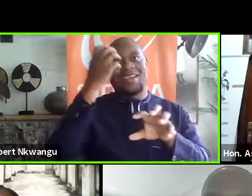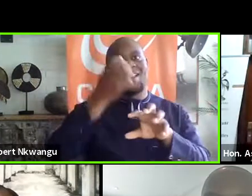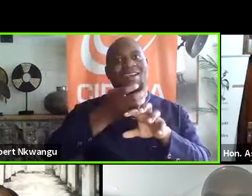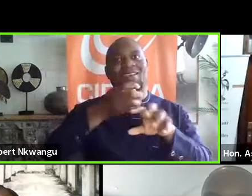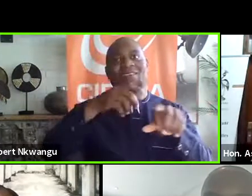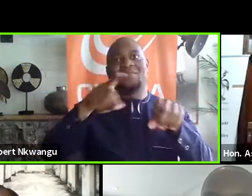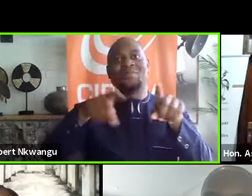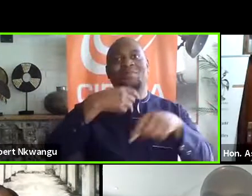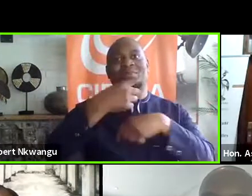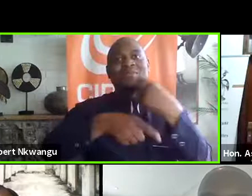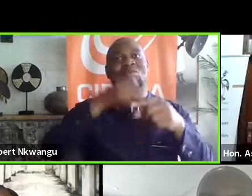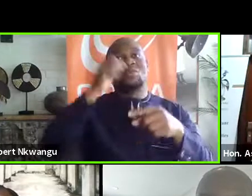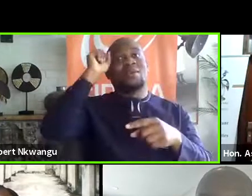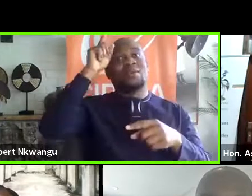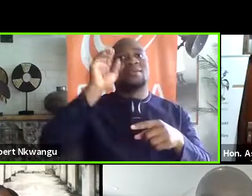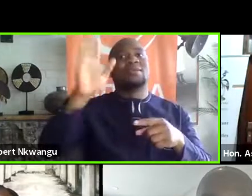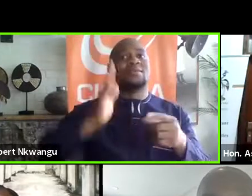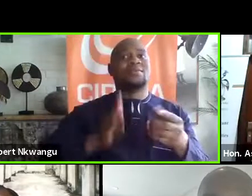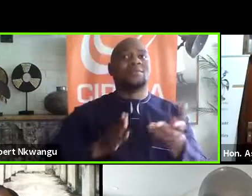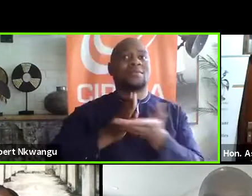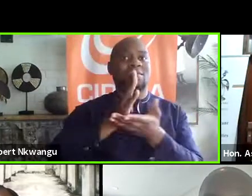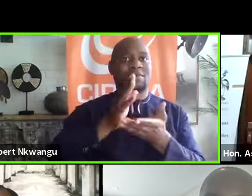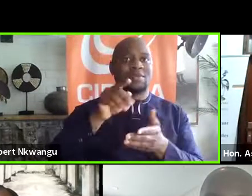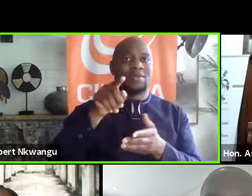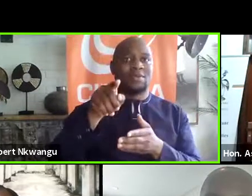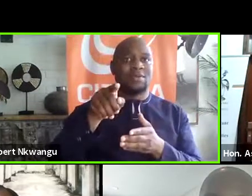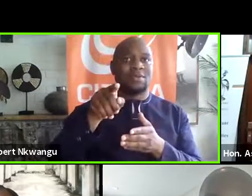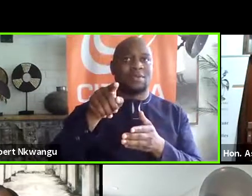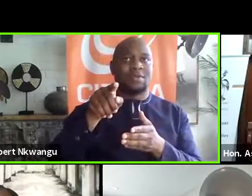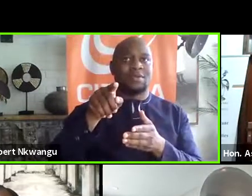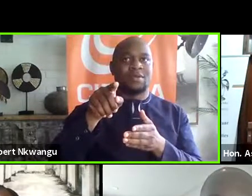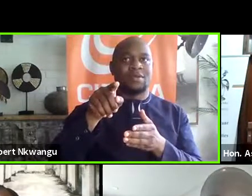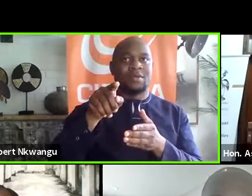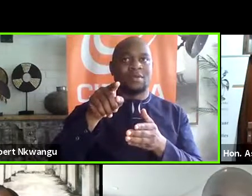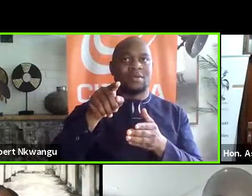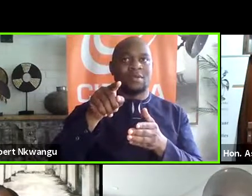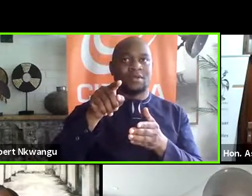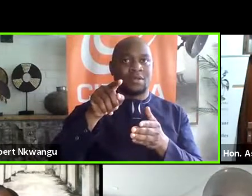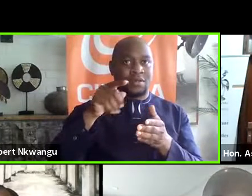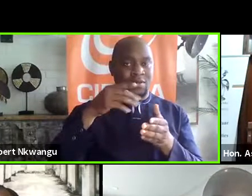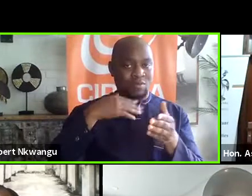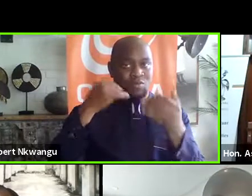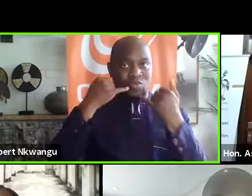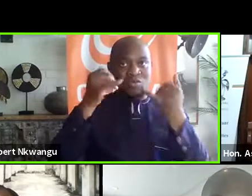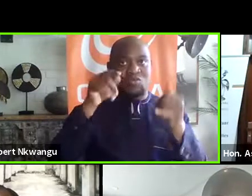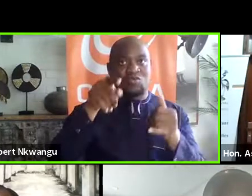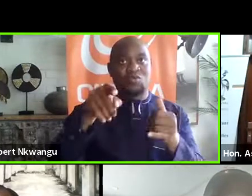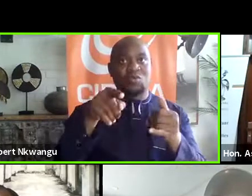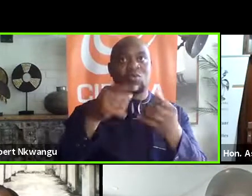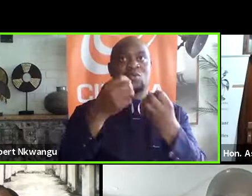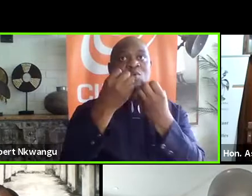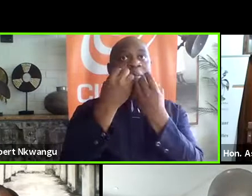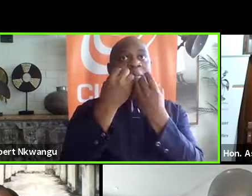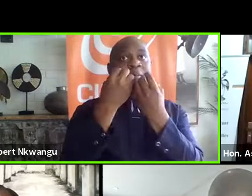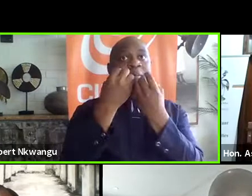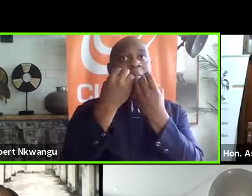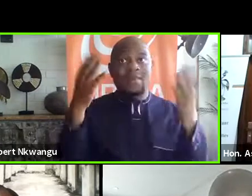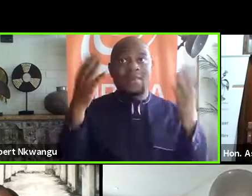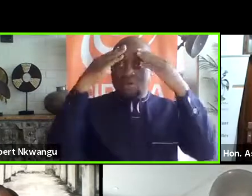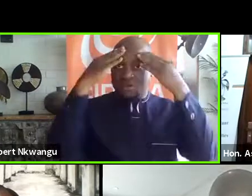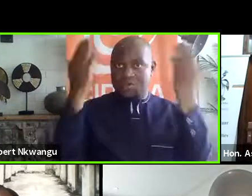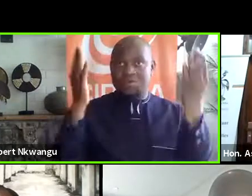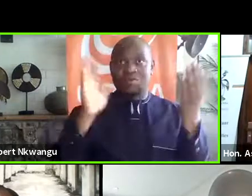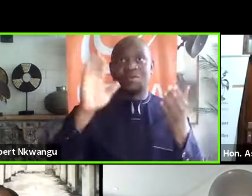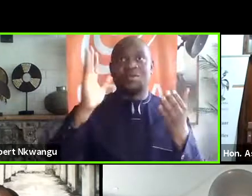majority of us have not gone to school, which means it presents a very big challenge in us knowing our